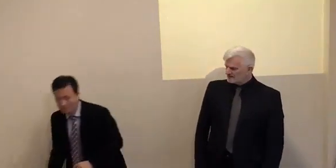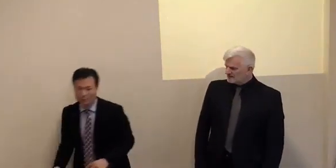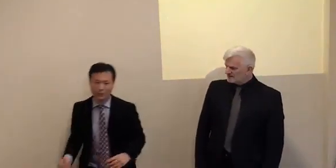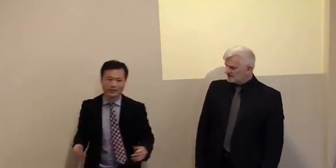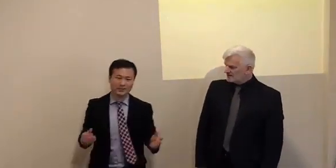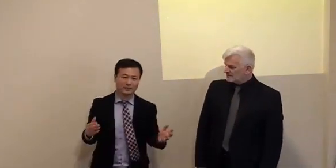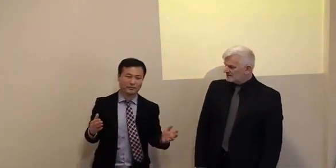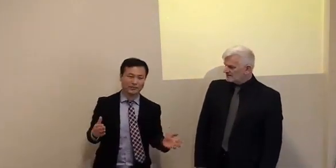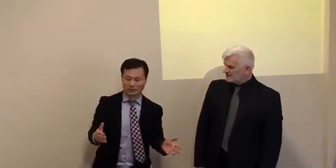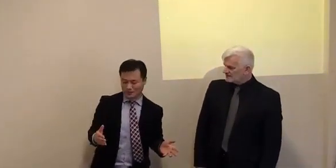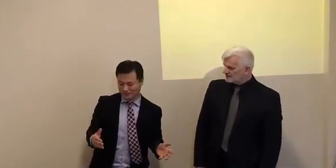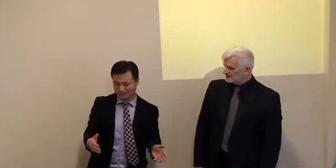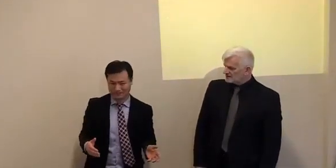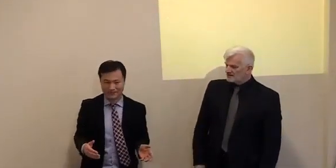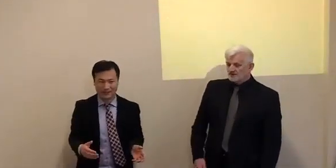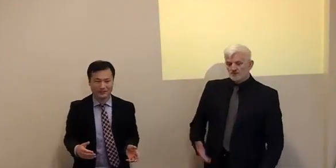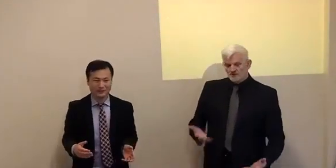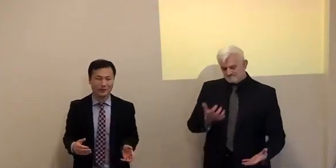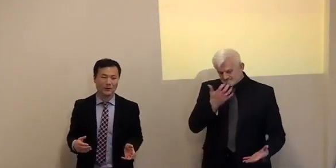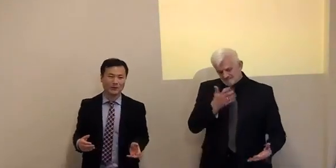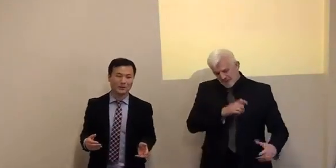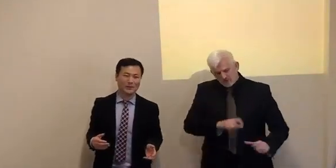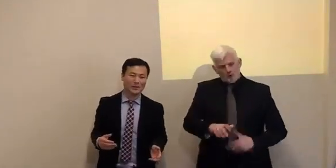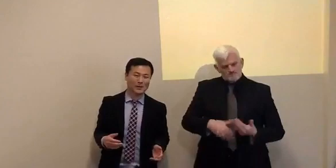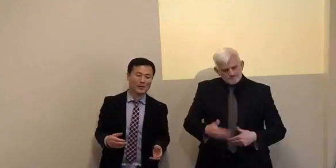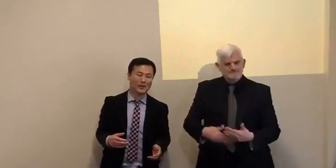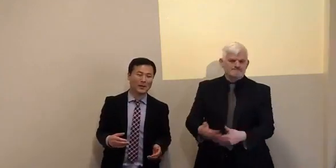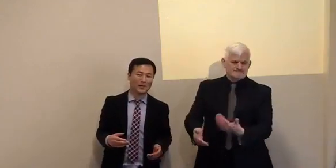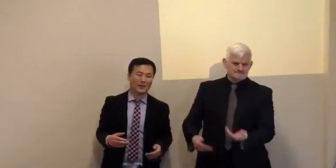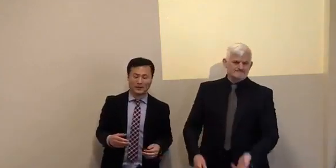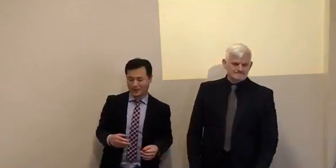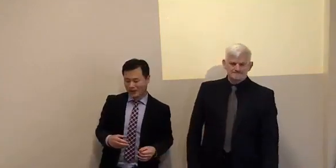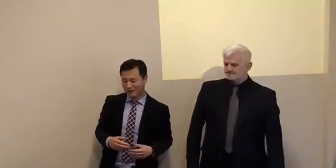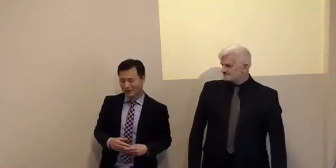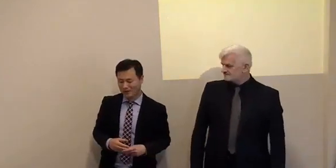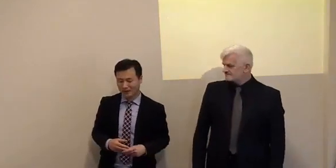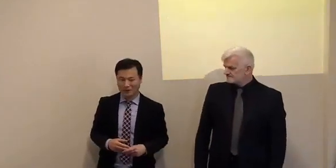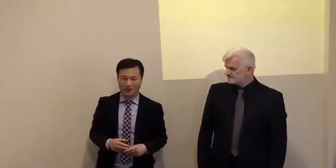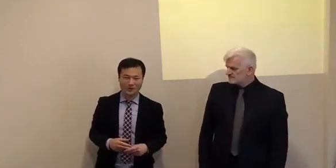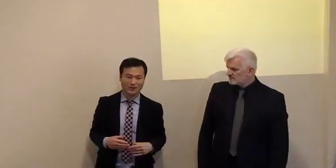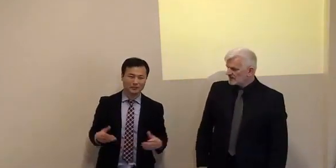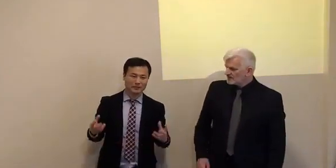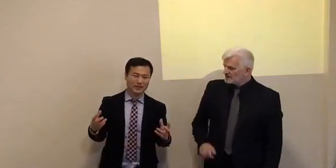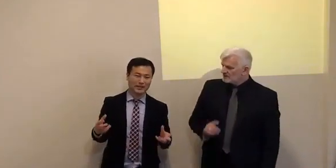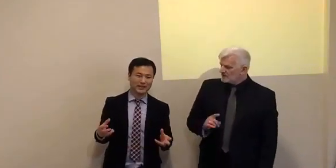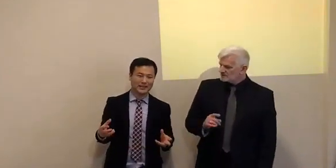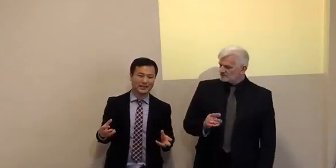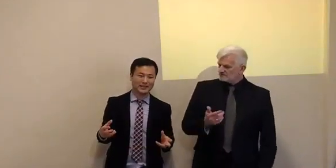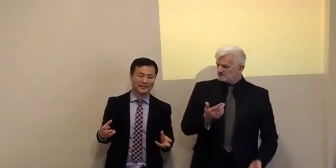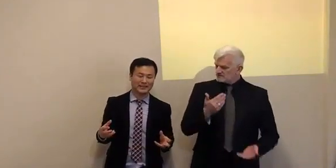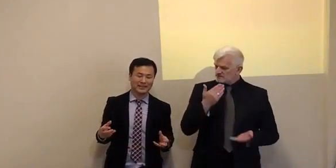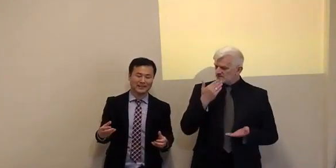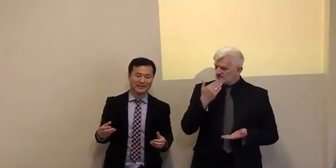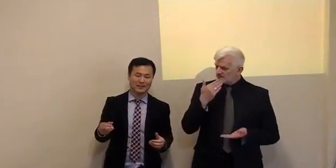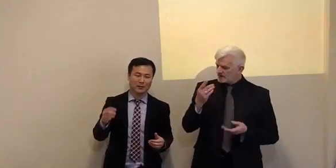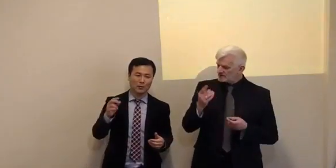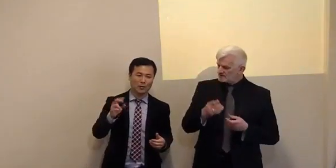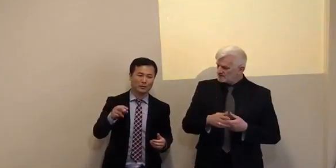But we just pressed on. So thankfully the Lord bringing 1 or